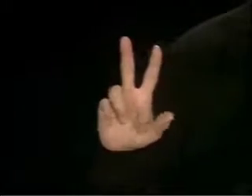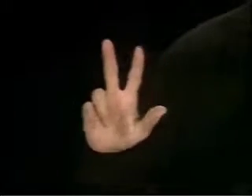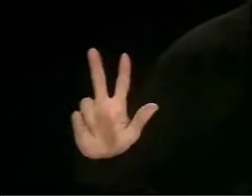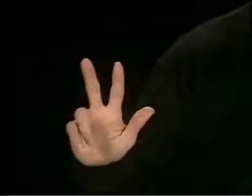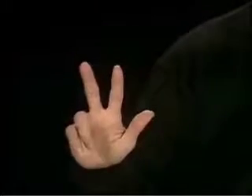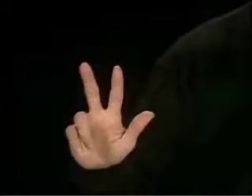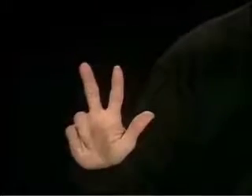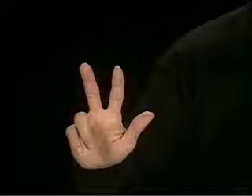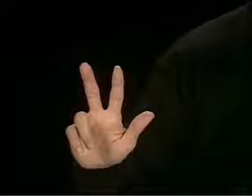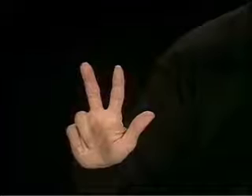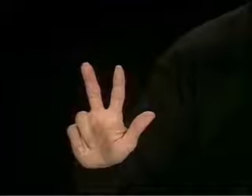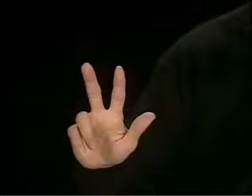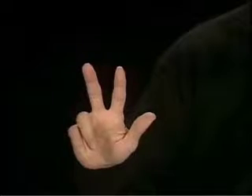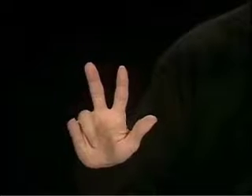73,